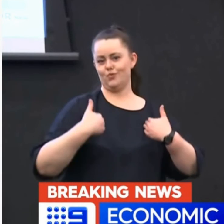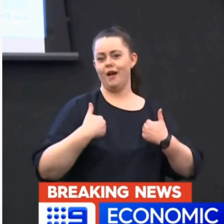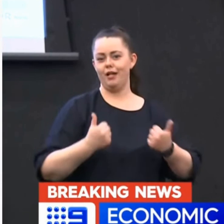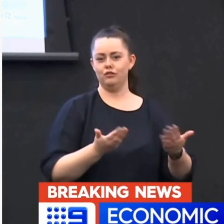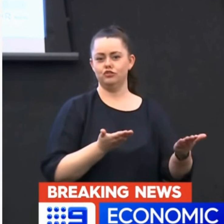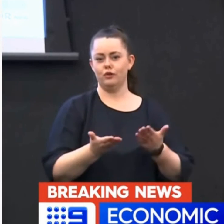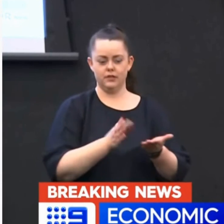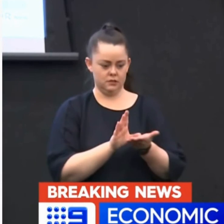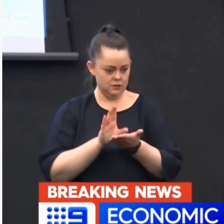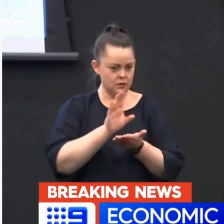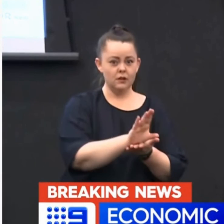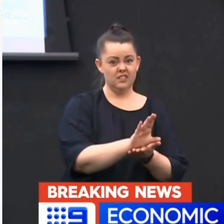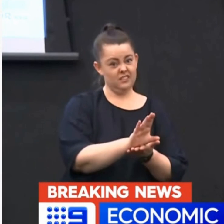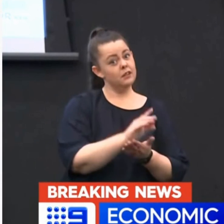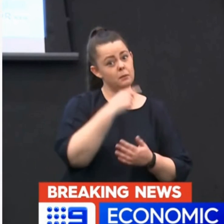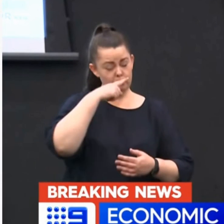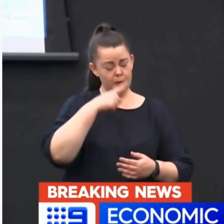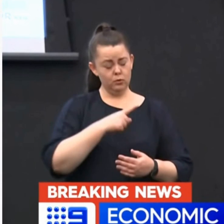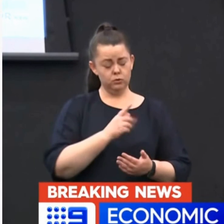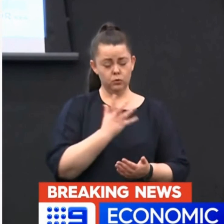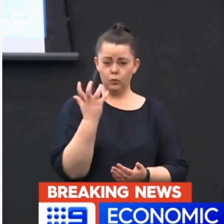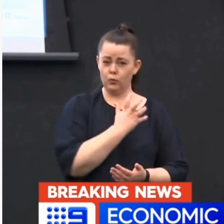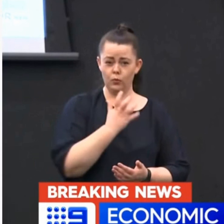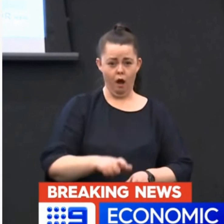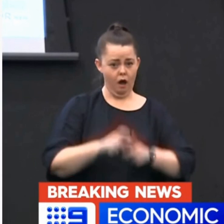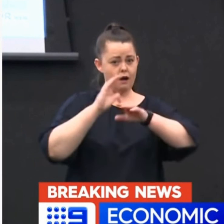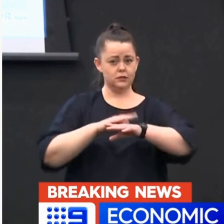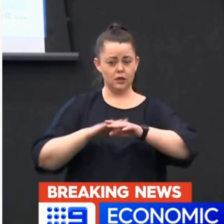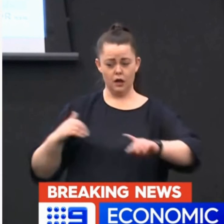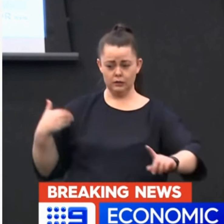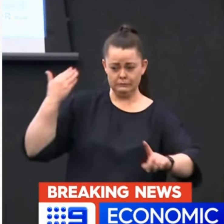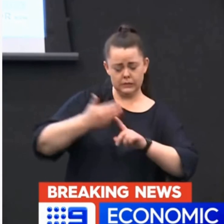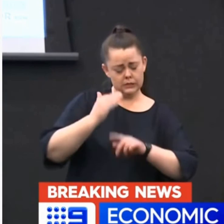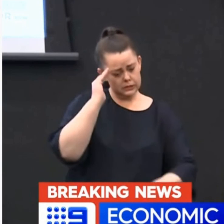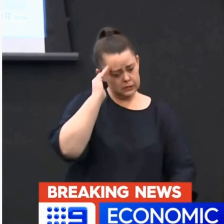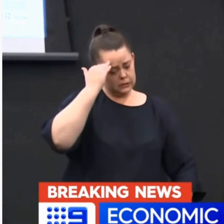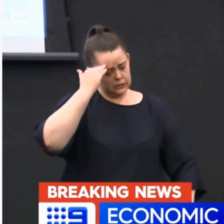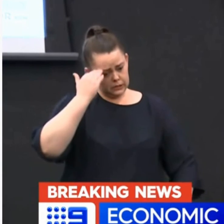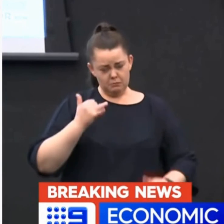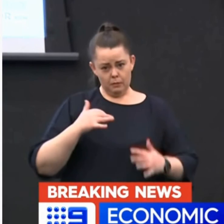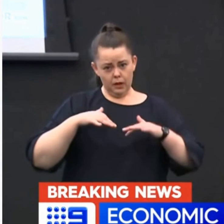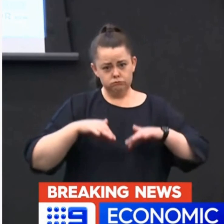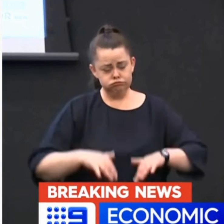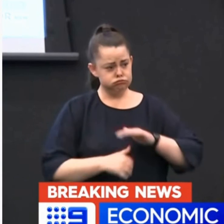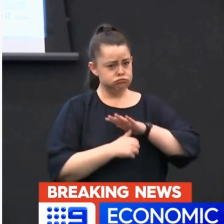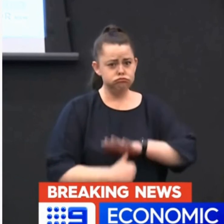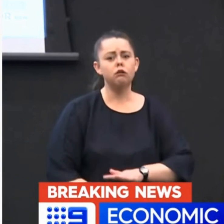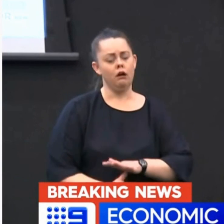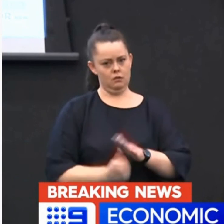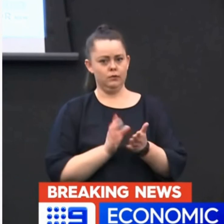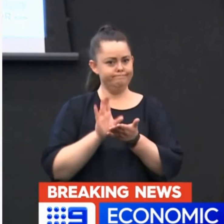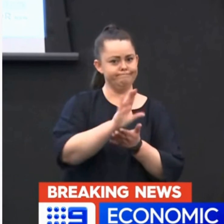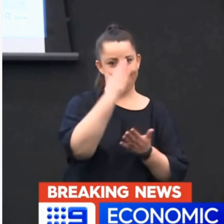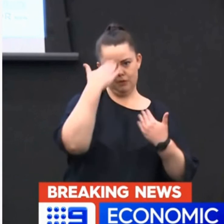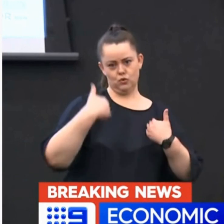who desperately need it at this time. In addition, and I'm so proud of this aspect of the package, we're supporting